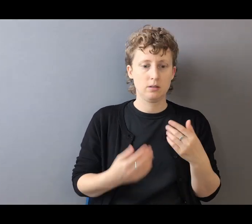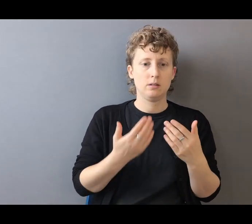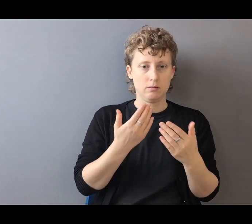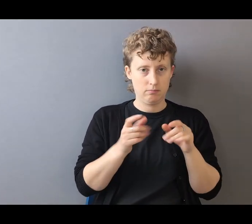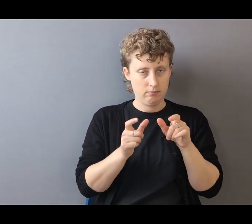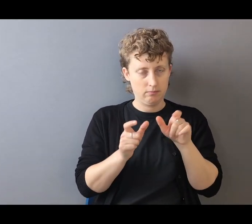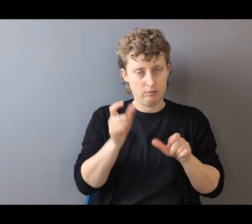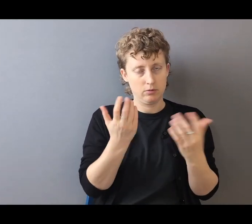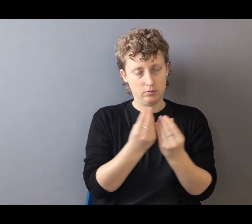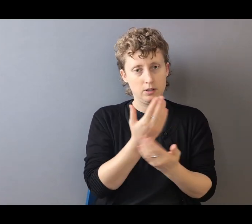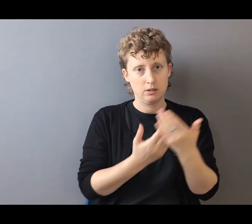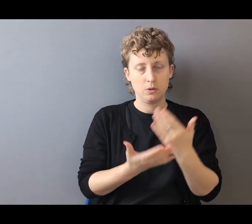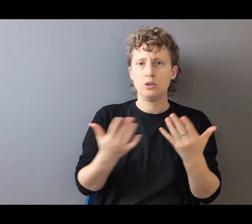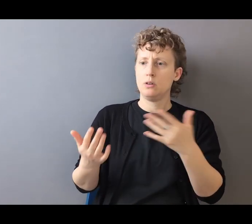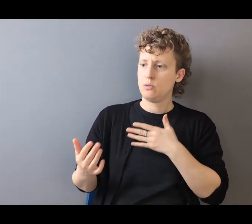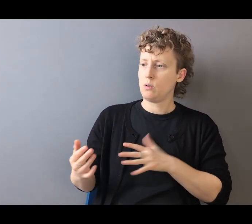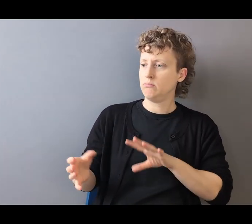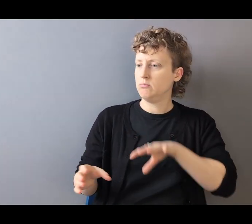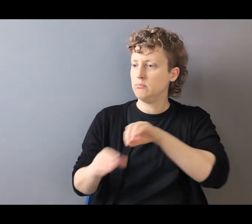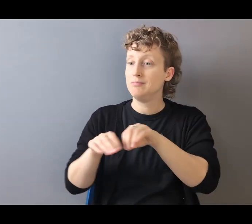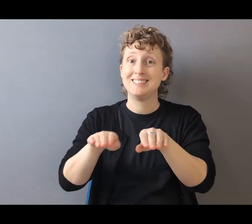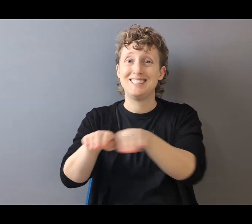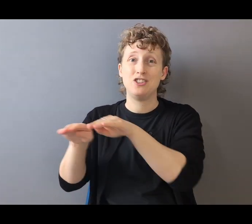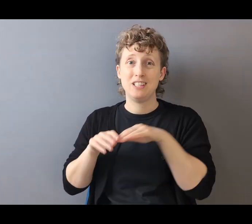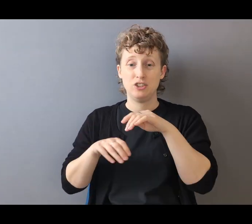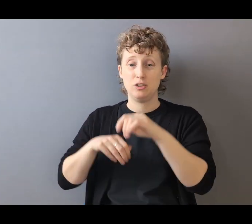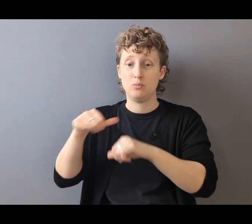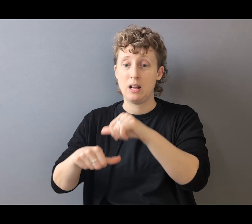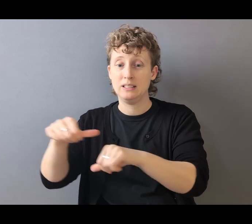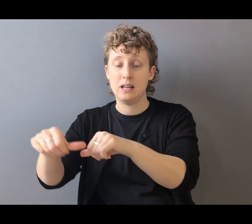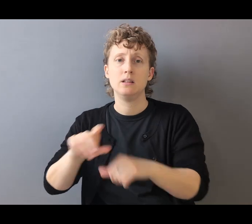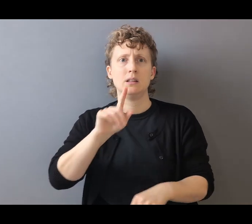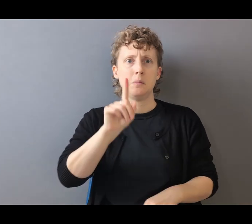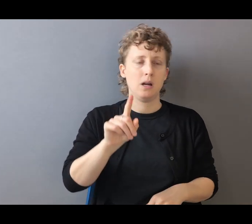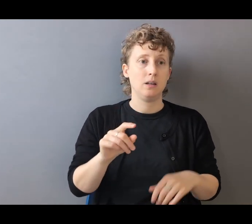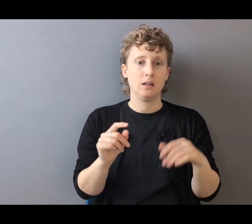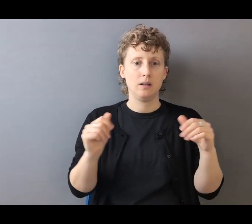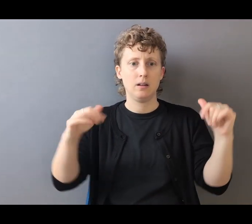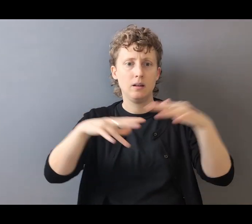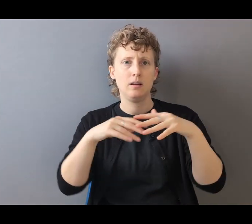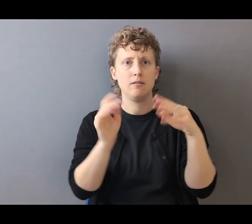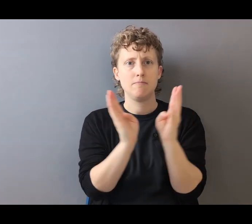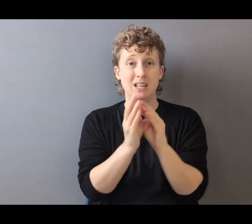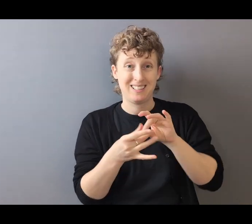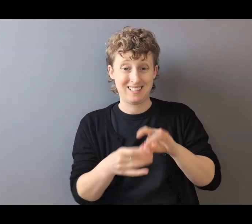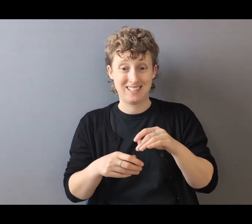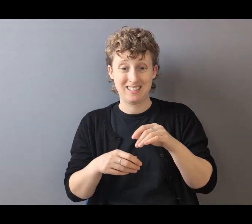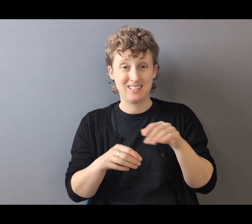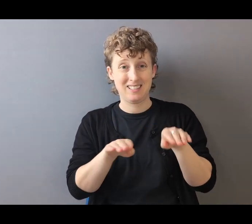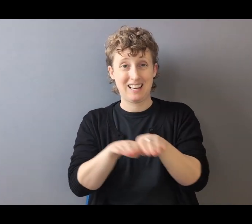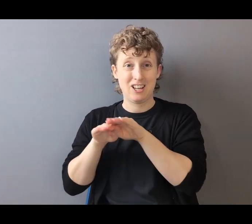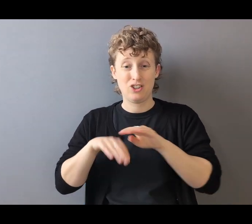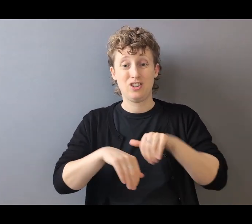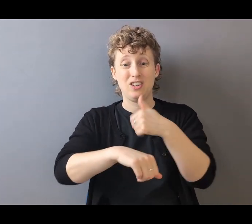But one of the challenges that we have is that the standardization meetings are pretty complex and technical. And we often rely on the support